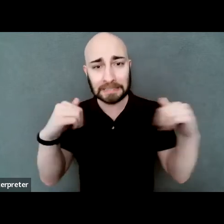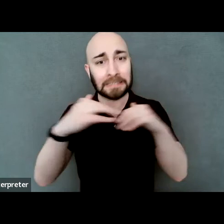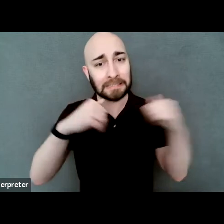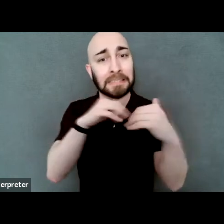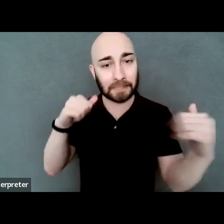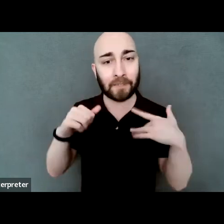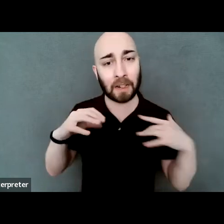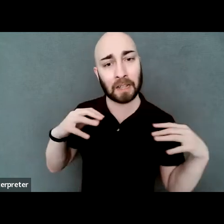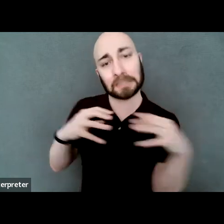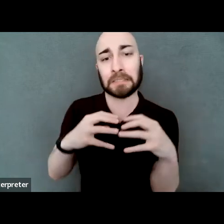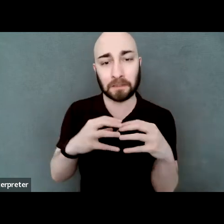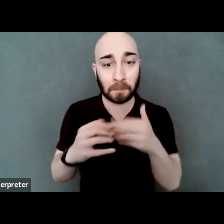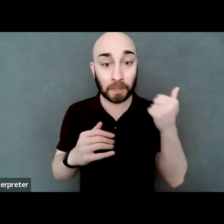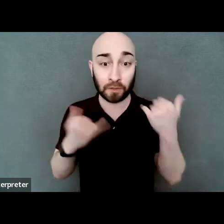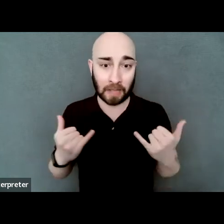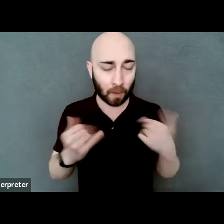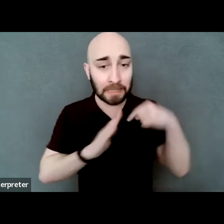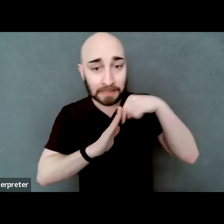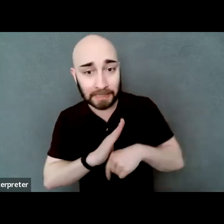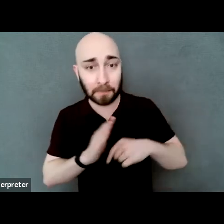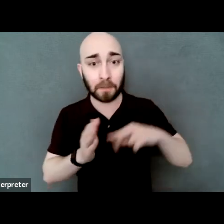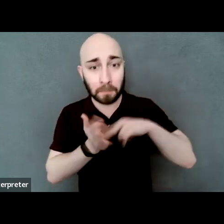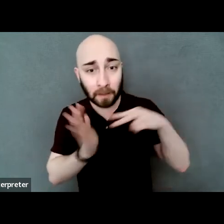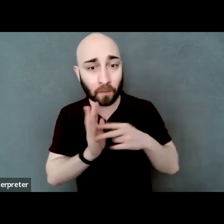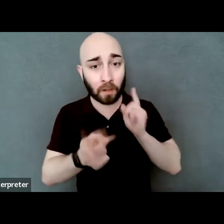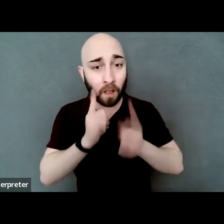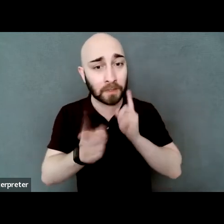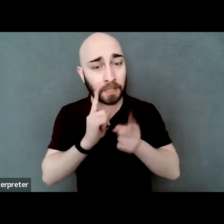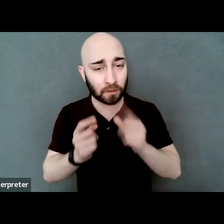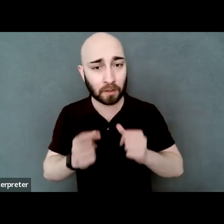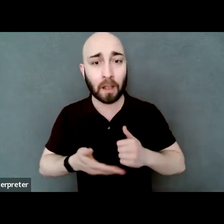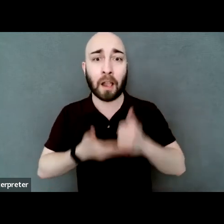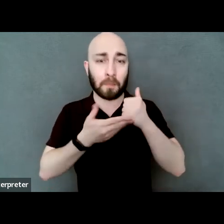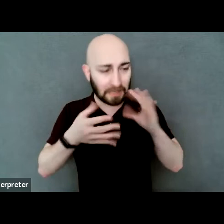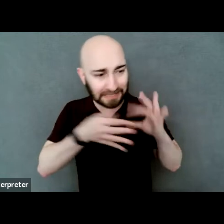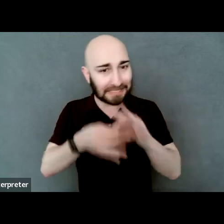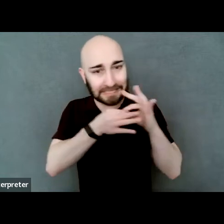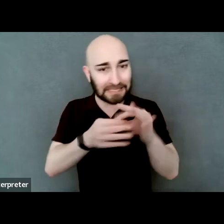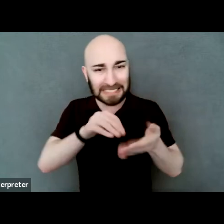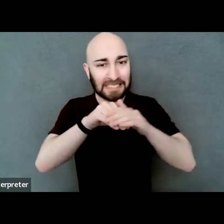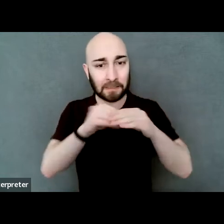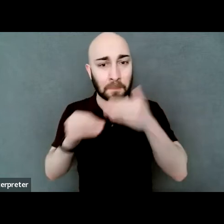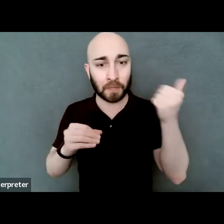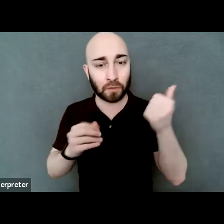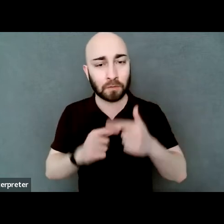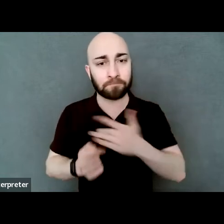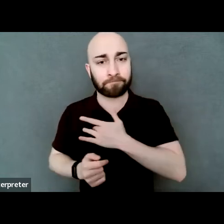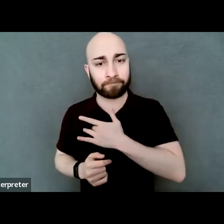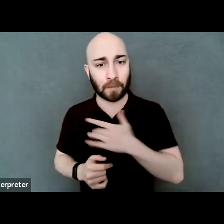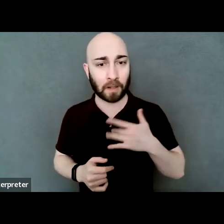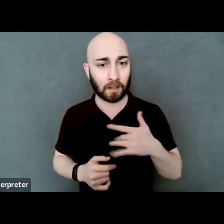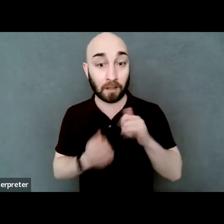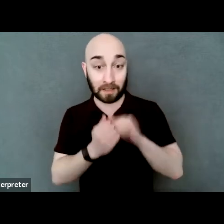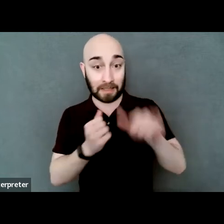I was grateful for these deep, meaningful conversations that help our team connect and get to know each other in a heartfelt way. And with that, I'm going